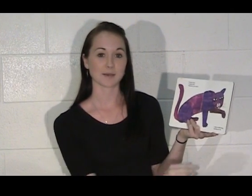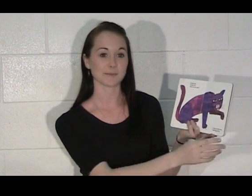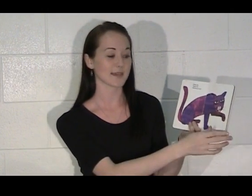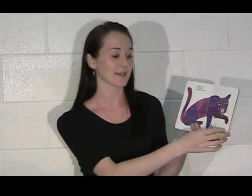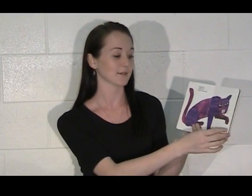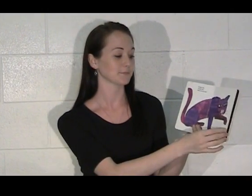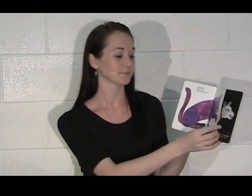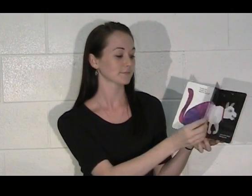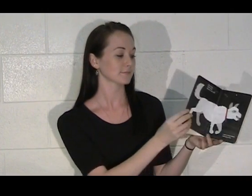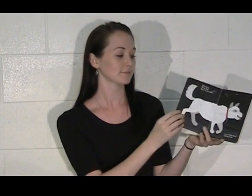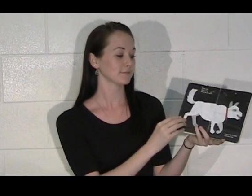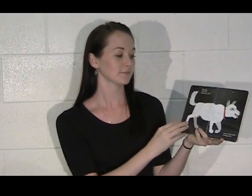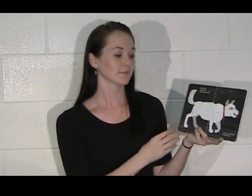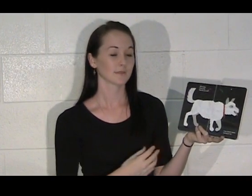me.